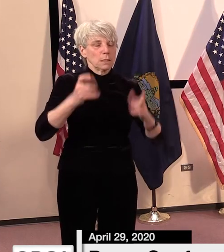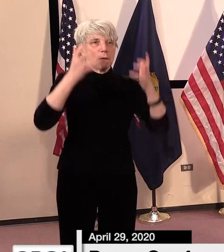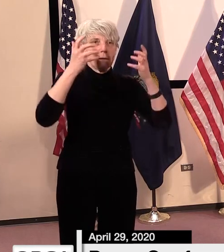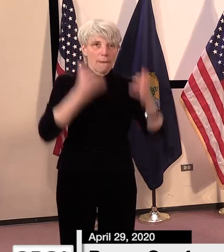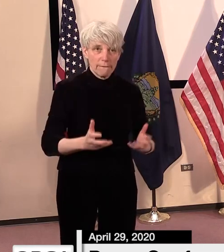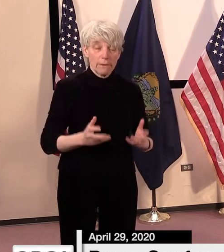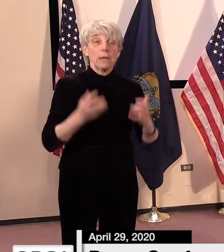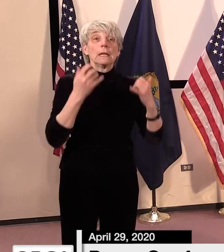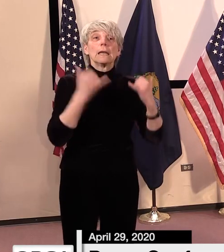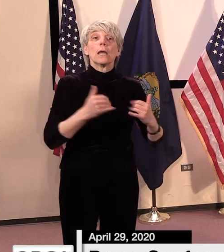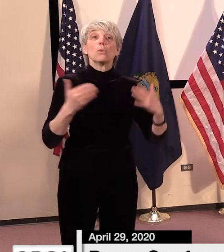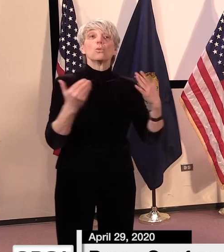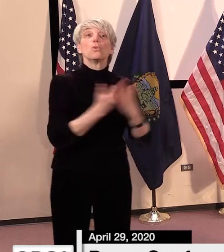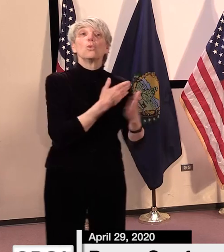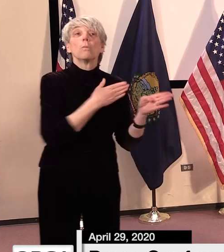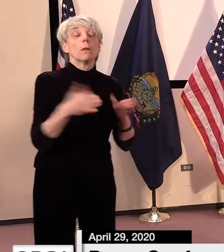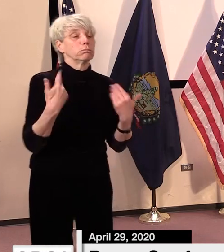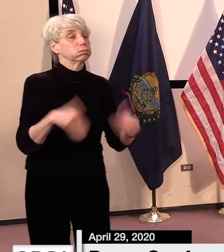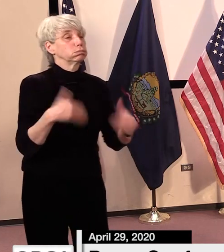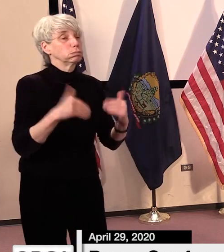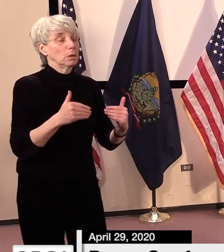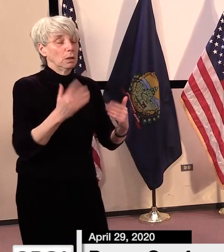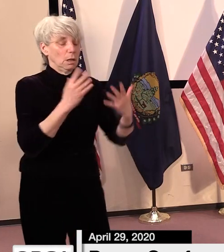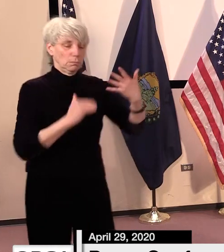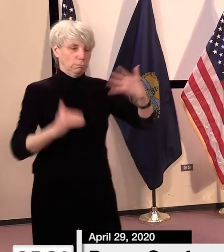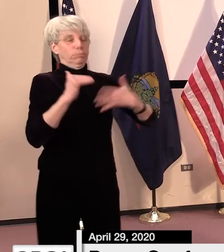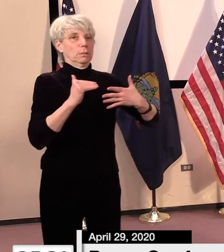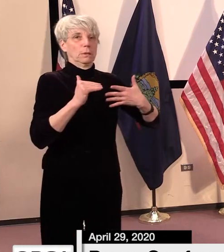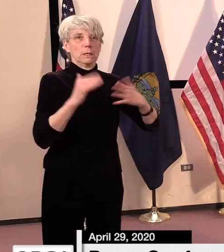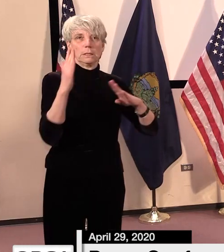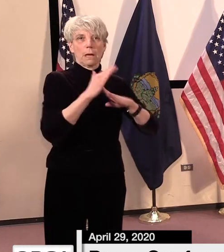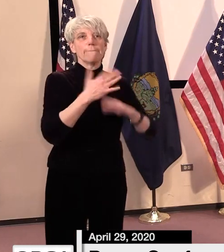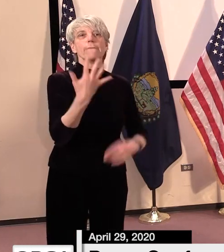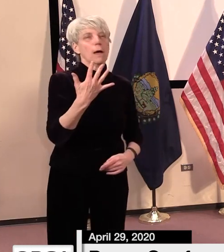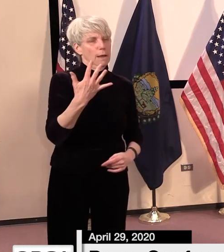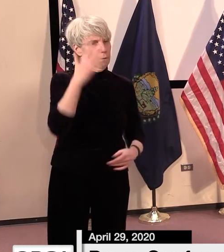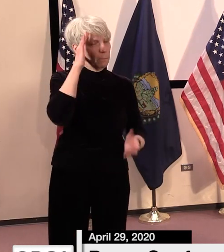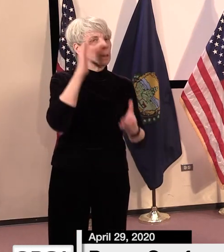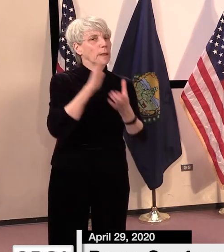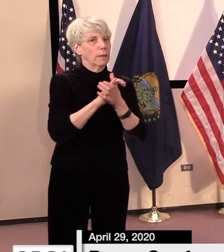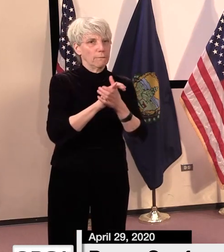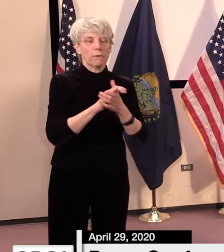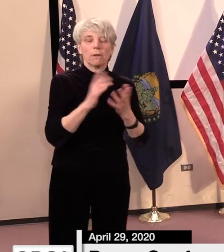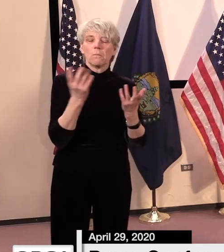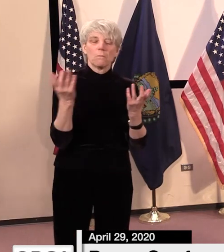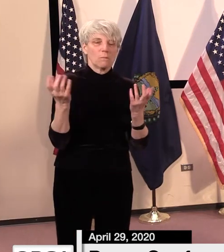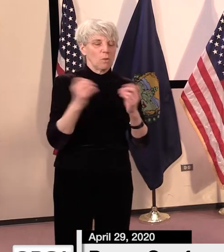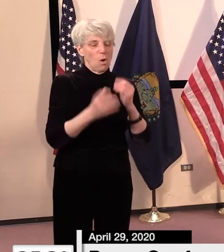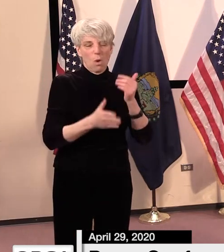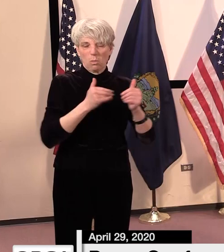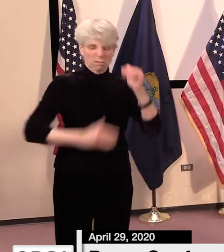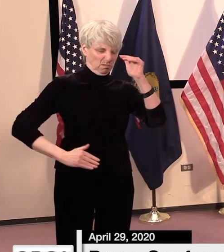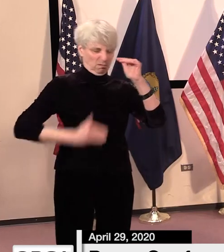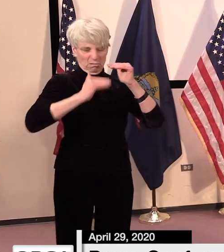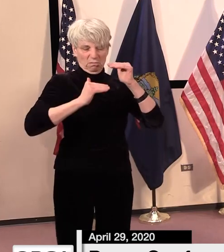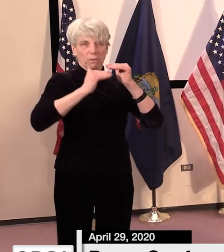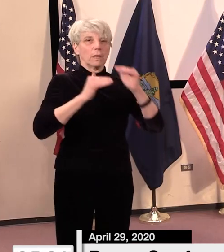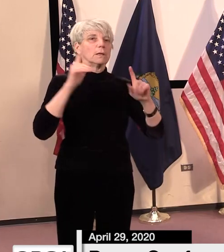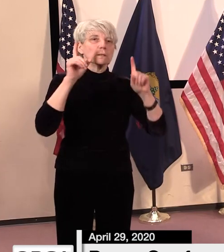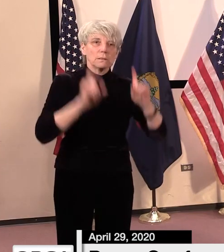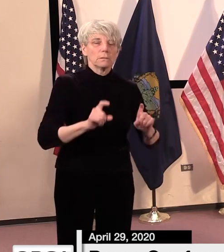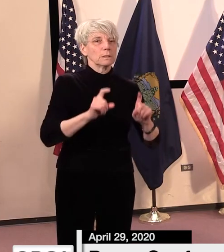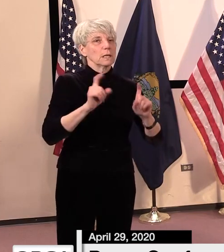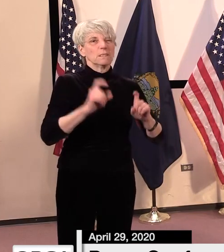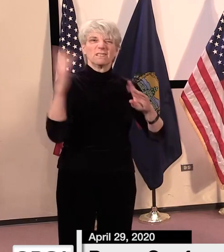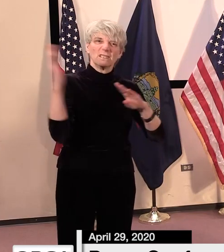today, this will shoot us up, I would believe, into the top 5. But we think this is a strategy that works. And if we can prove this